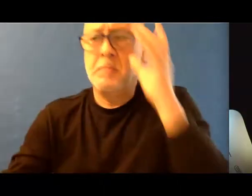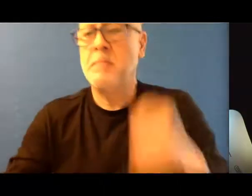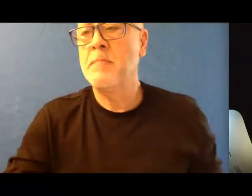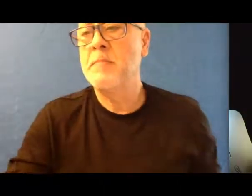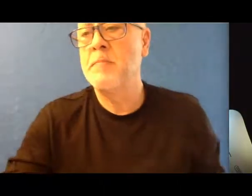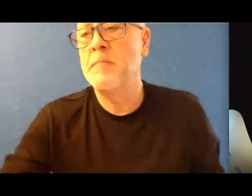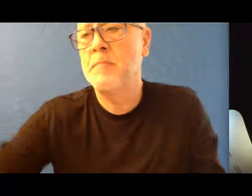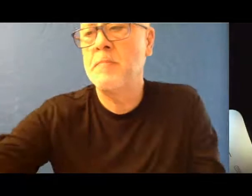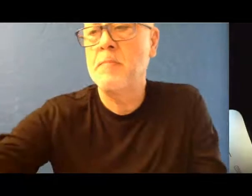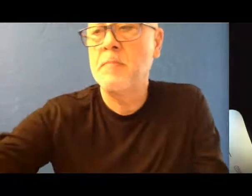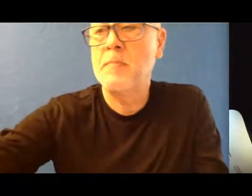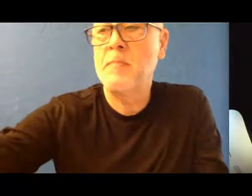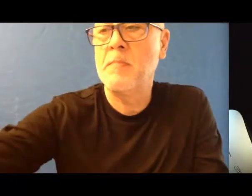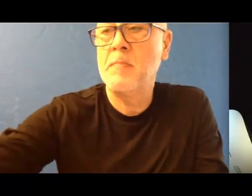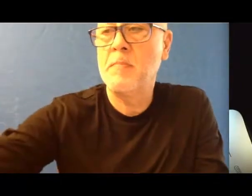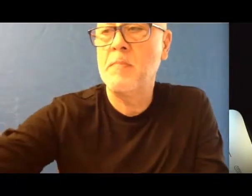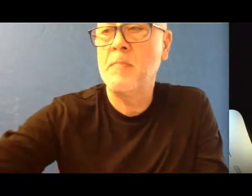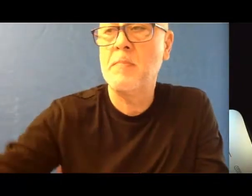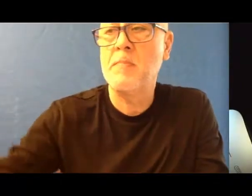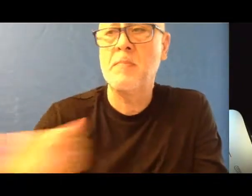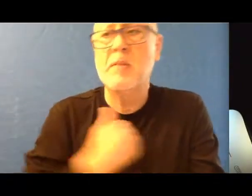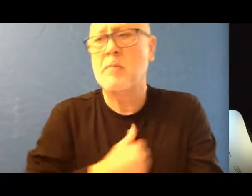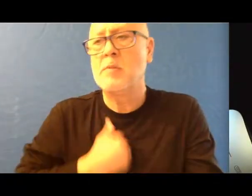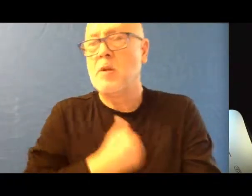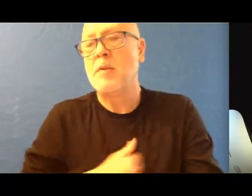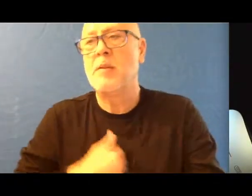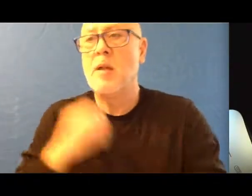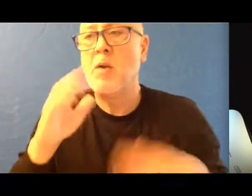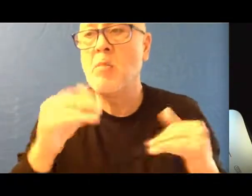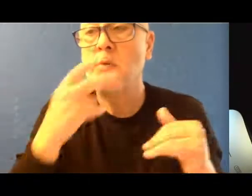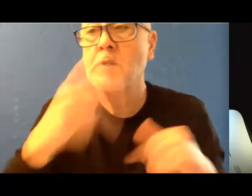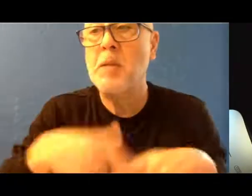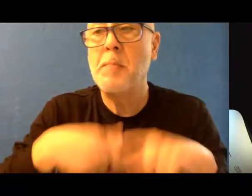Okay, sorry for that. Hopefully you just see a pause on your screen.